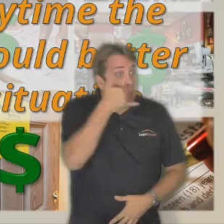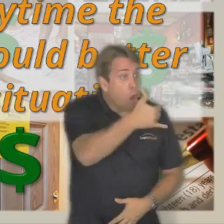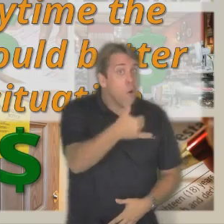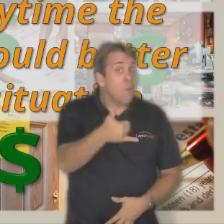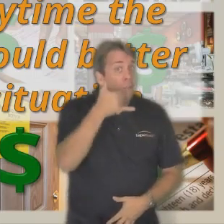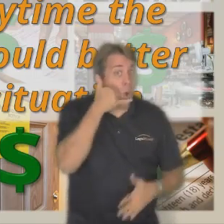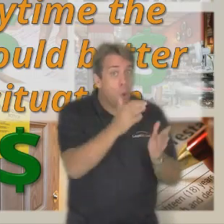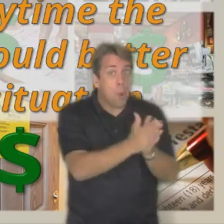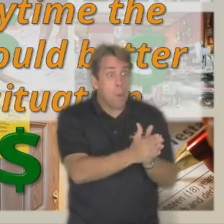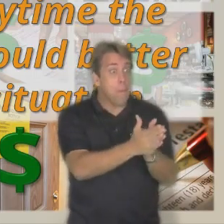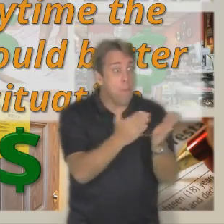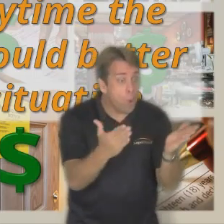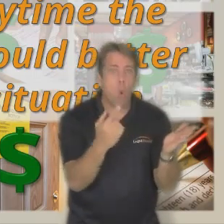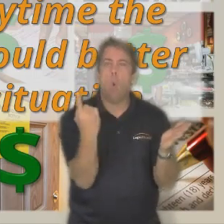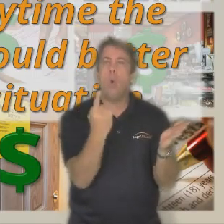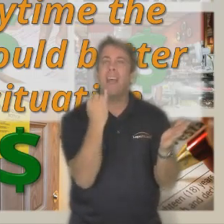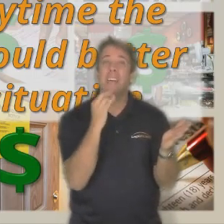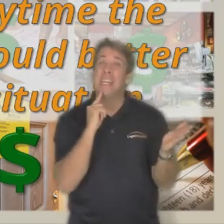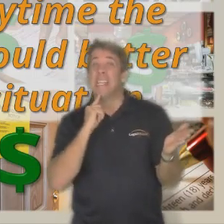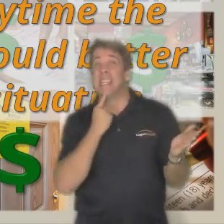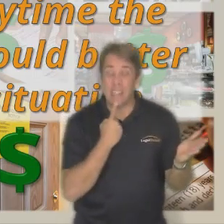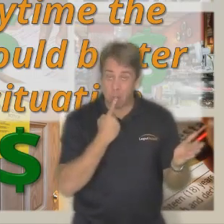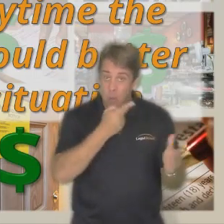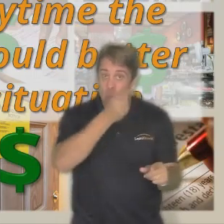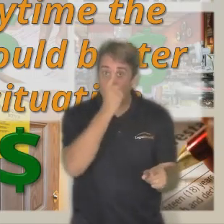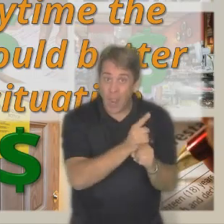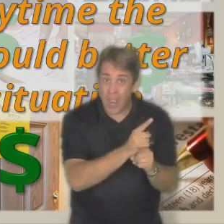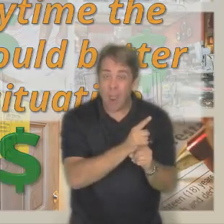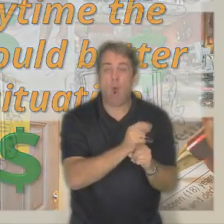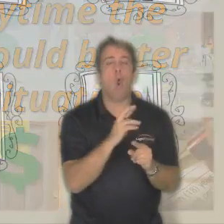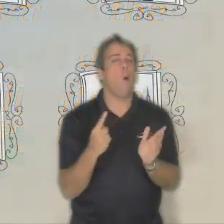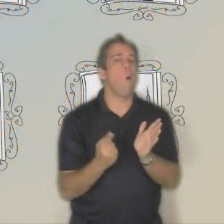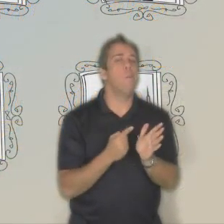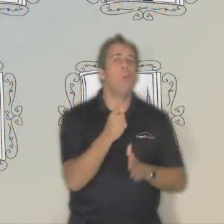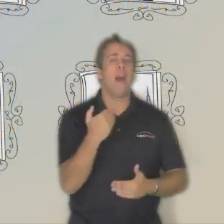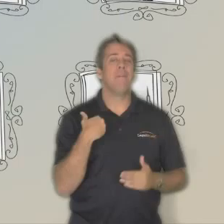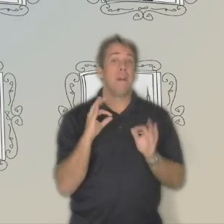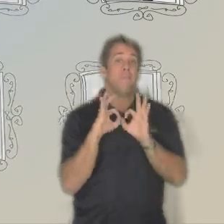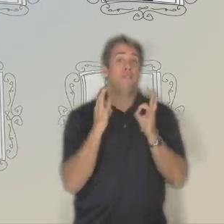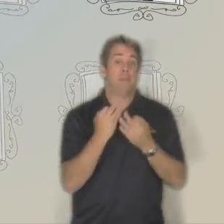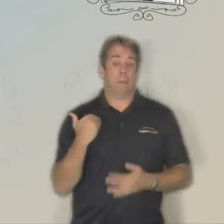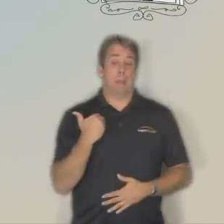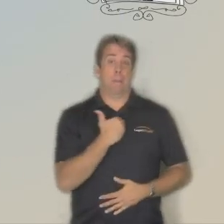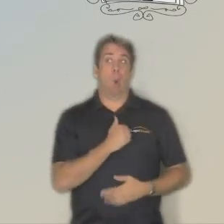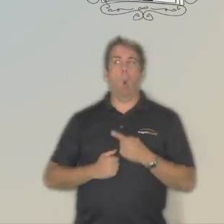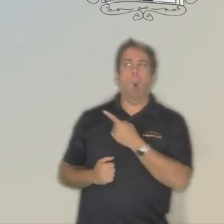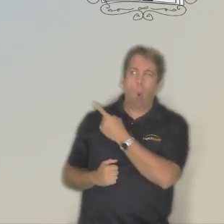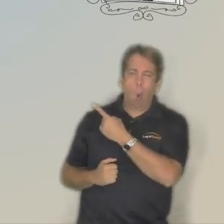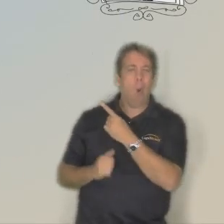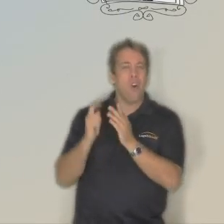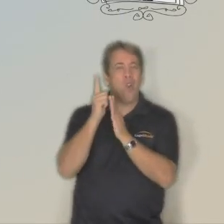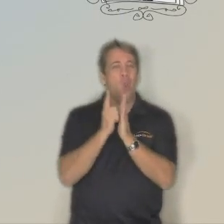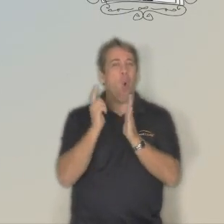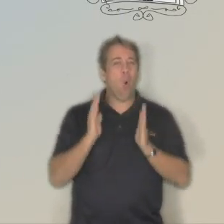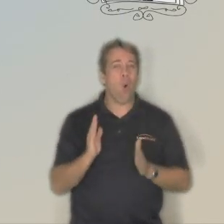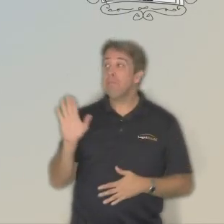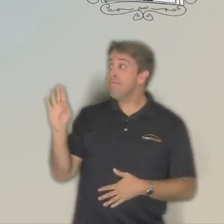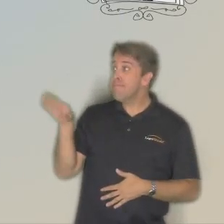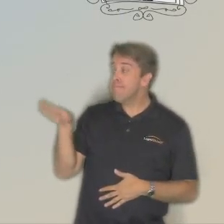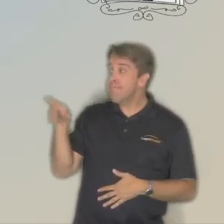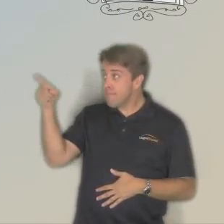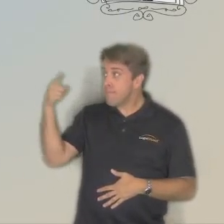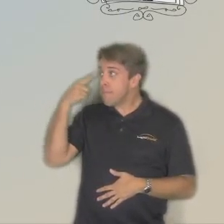financially to contact an attorney for anything but the most catastrophic issues in life. Unless you have a family member who's an attorney, of course, who you feel